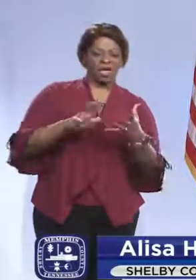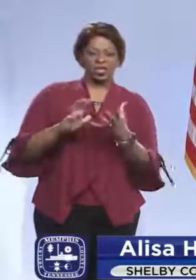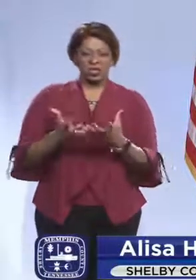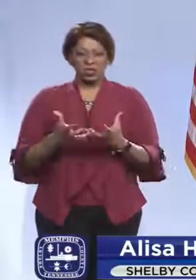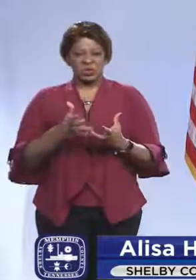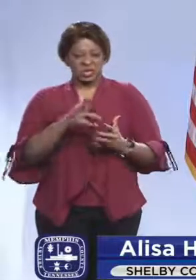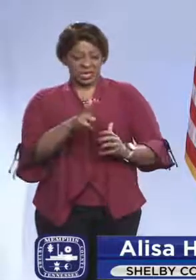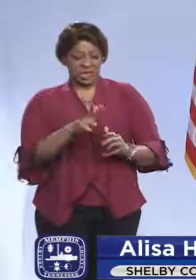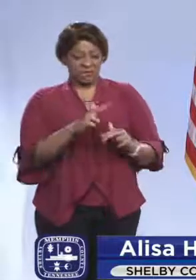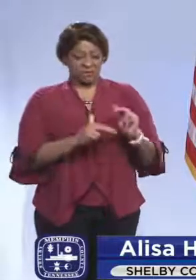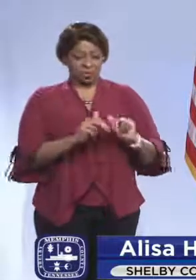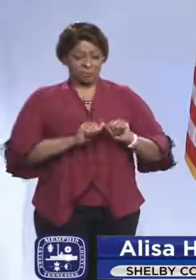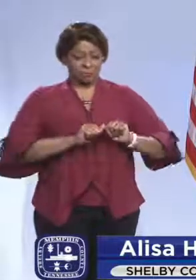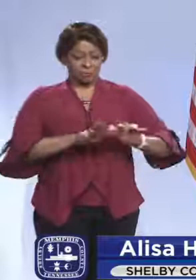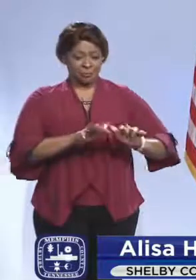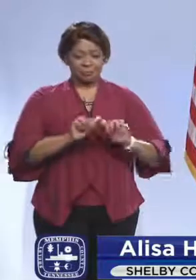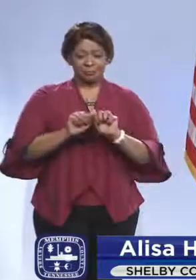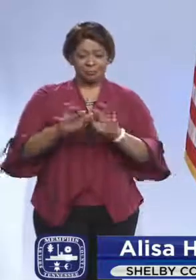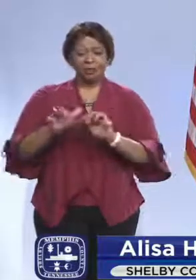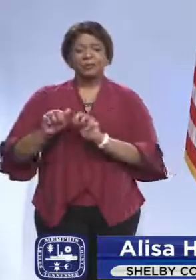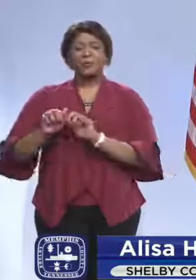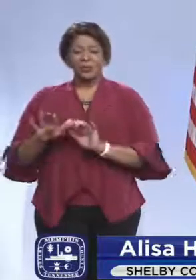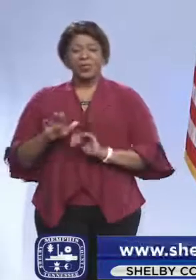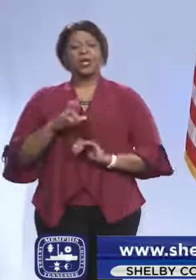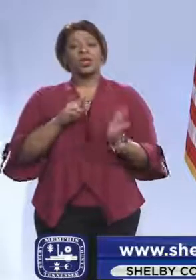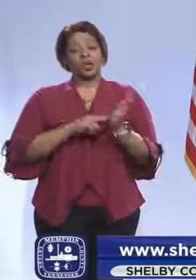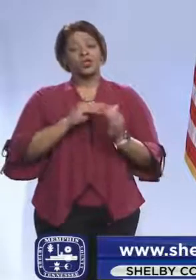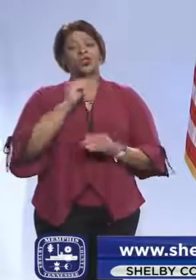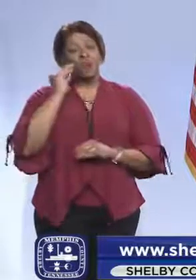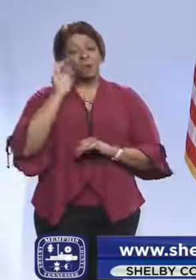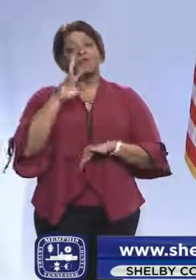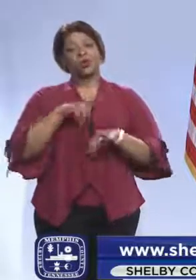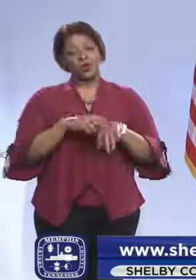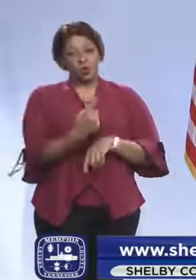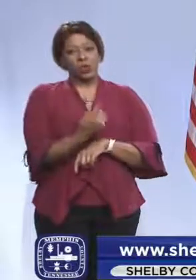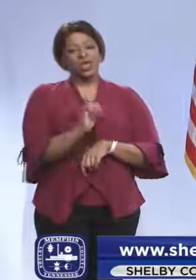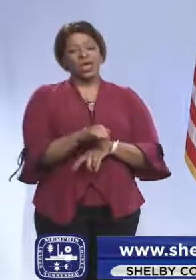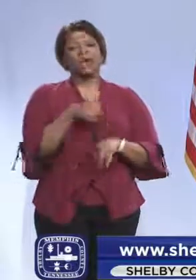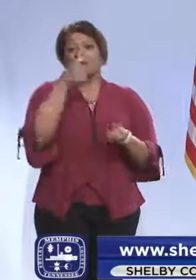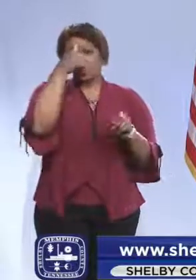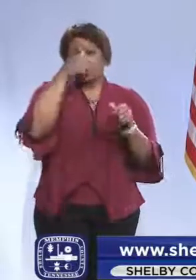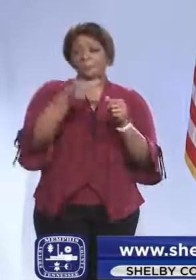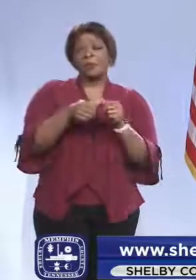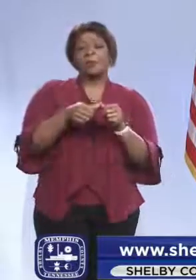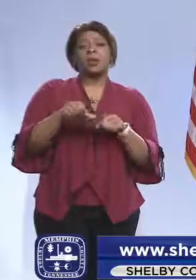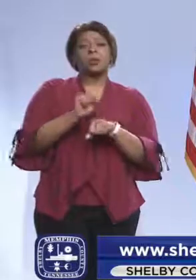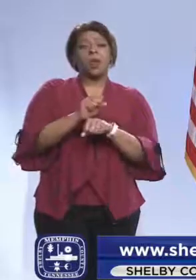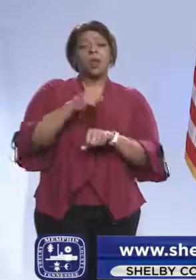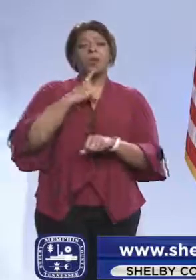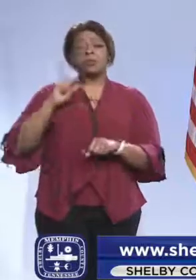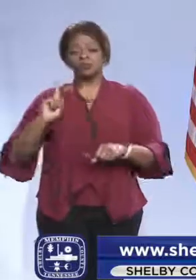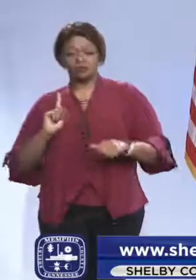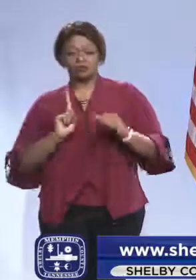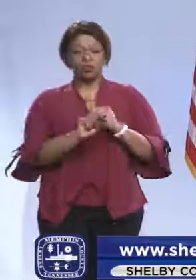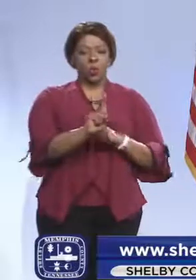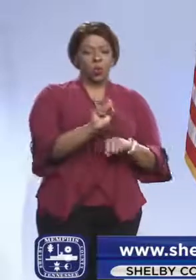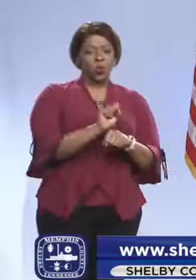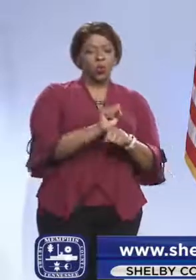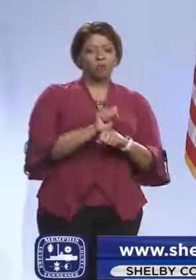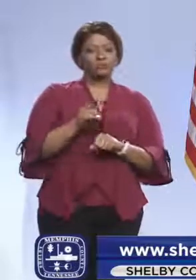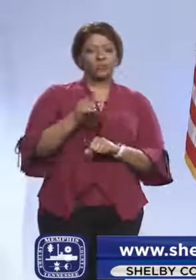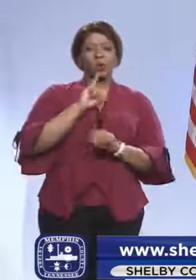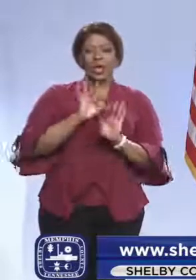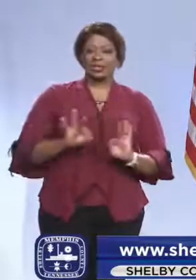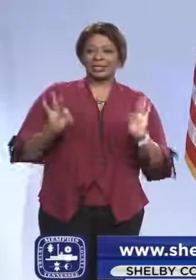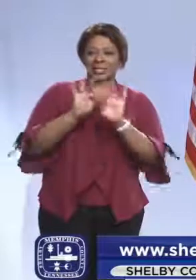outbreaks in a variety of settings, and nursing homes is one of those. You have to keep in mind that employees who come to those sites are essential